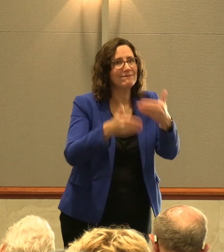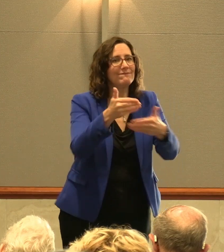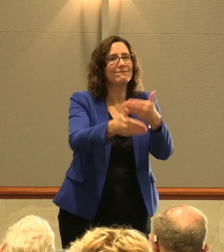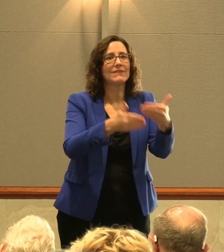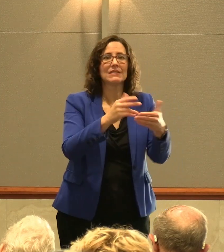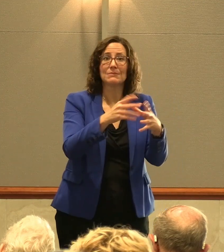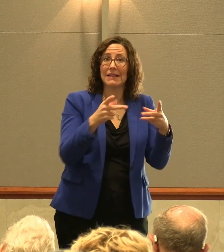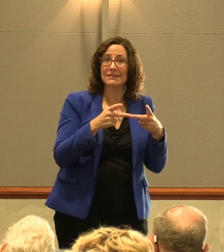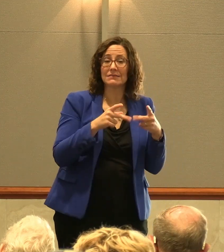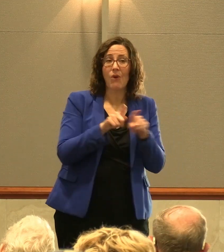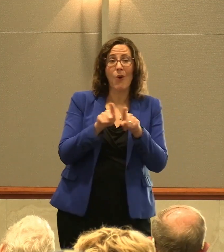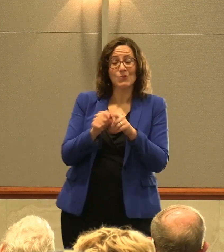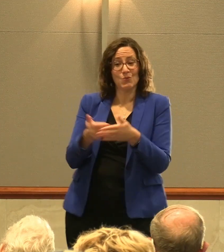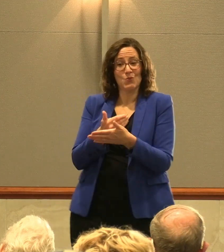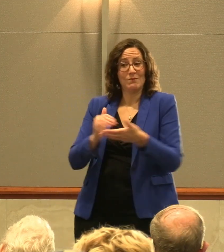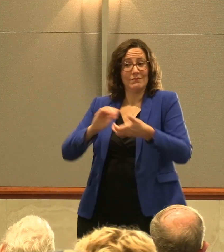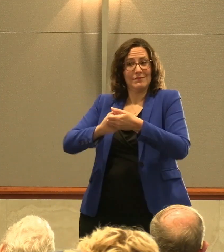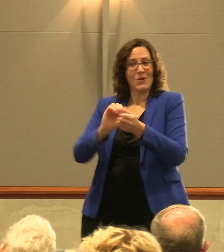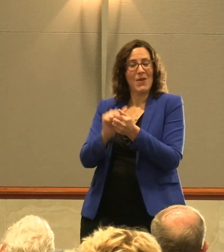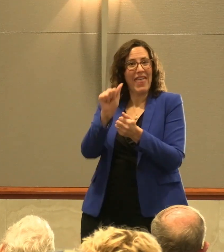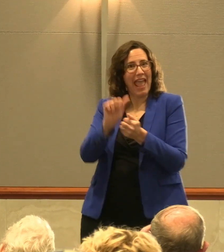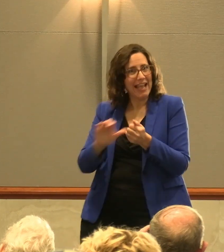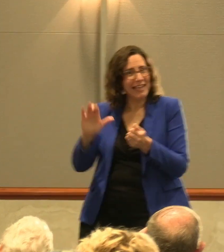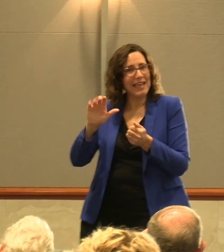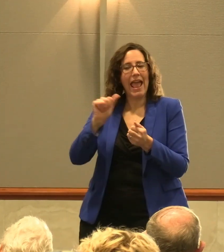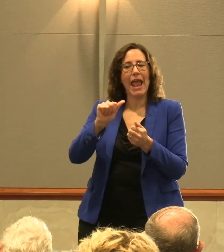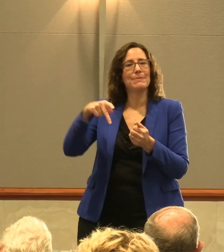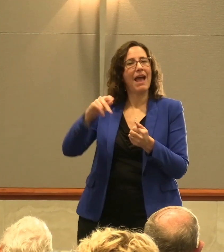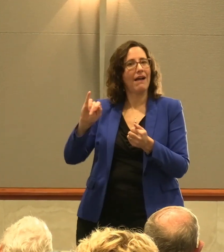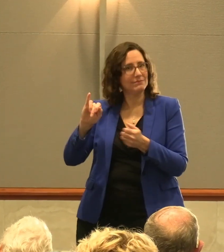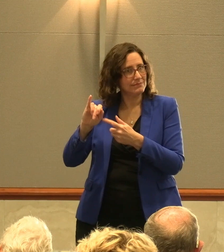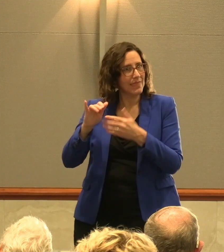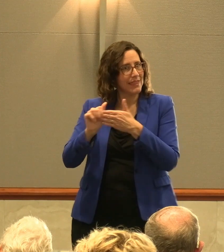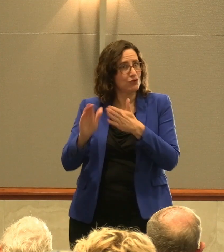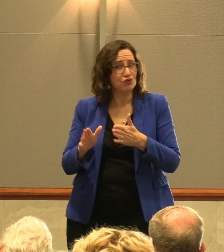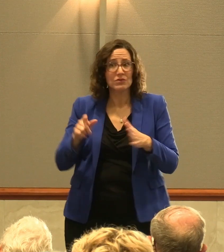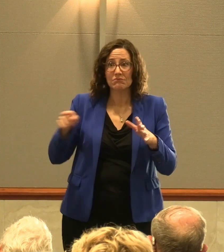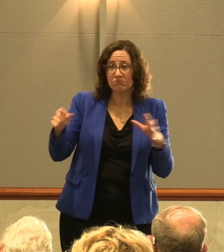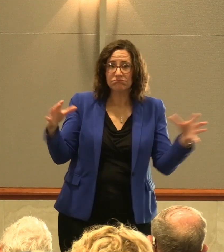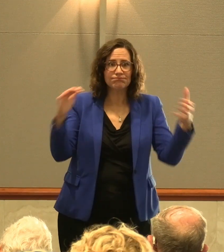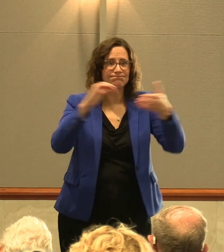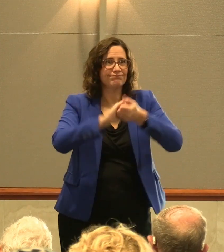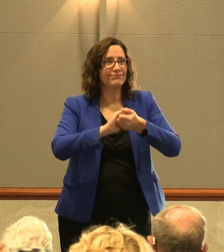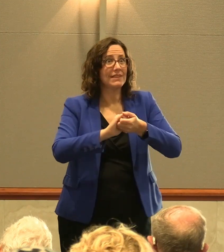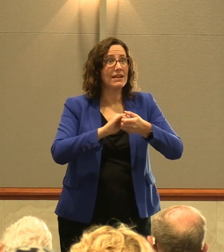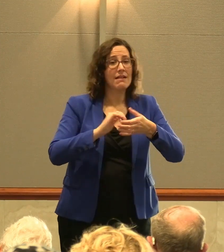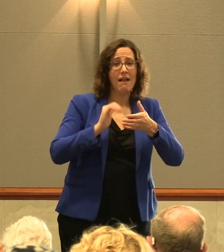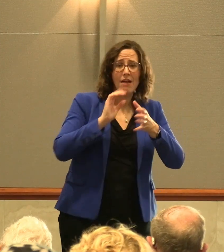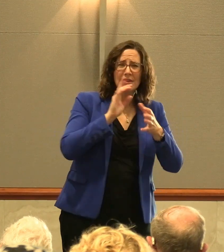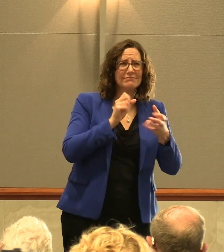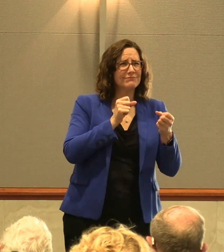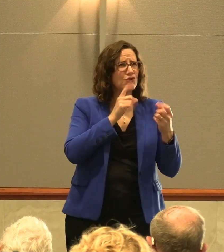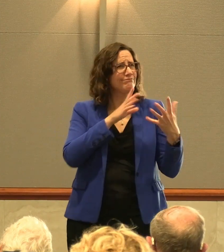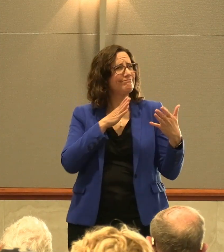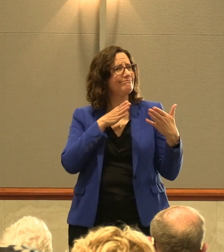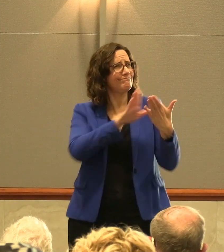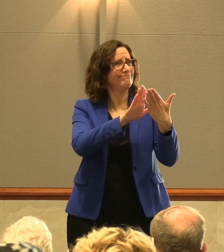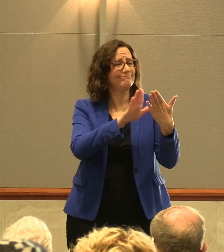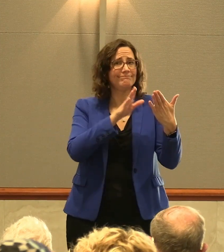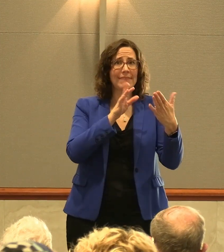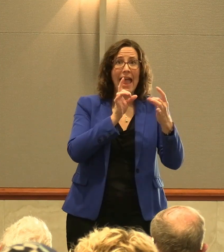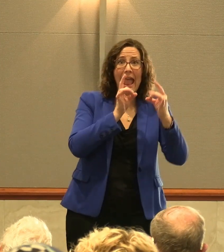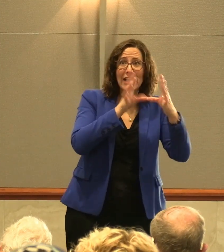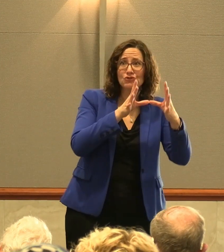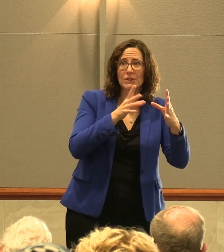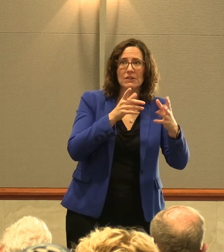new partnership with Asian American Pacific Islander leaders will allow us to collaborate not only on combating hatred that is